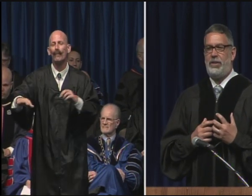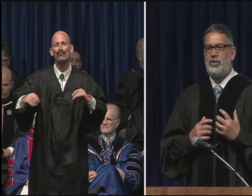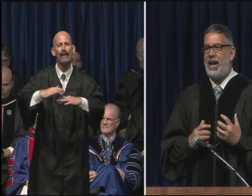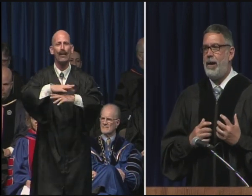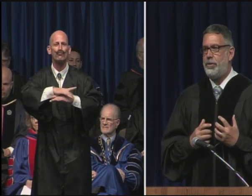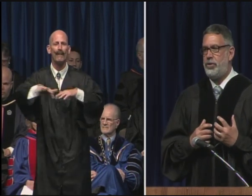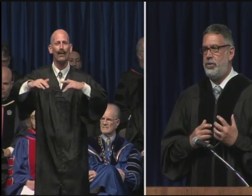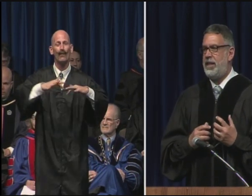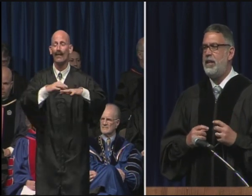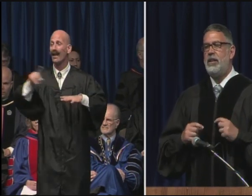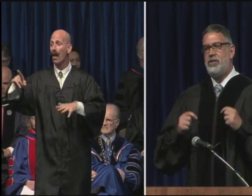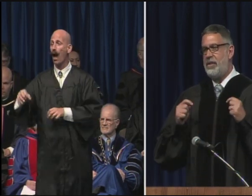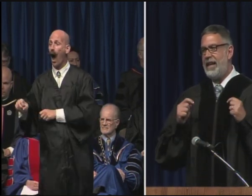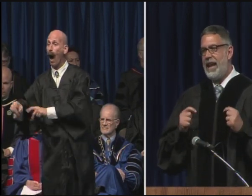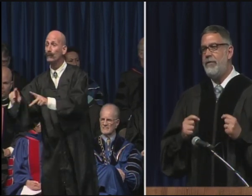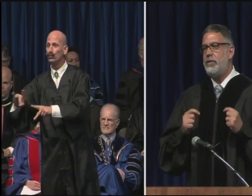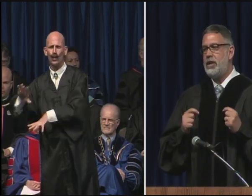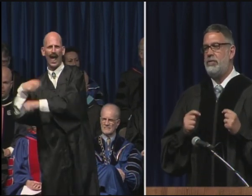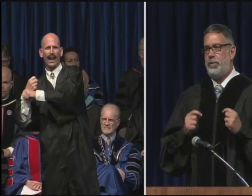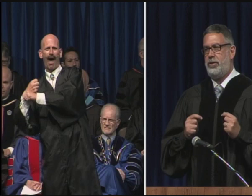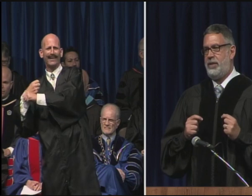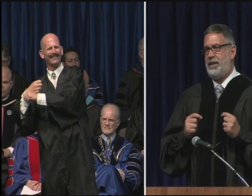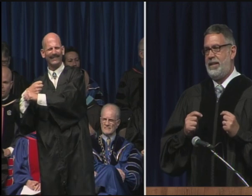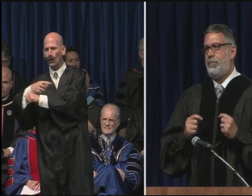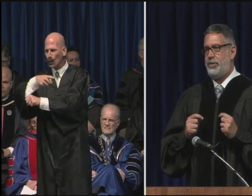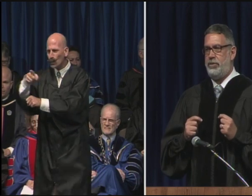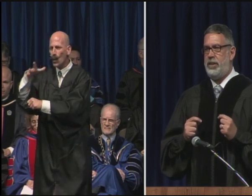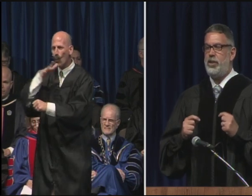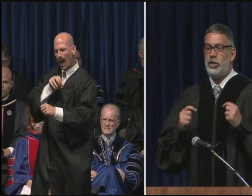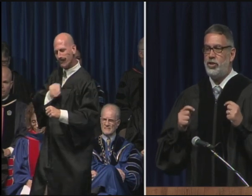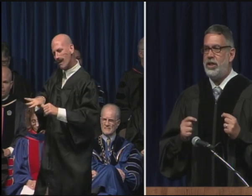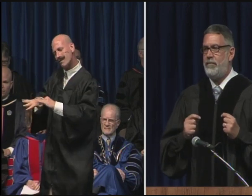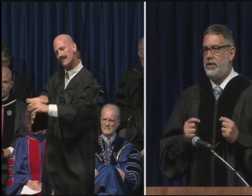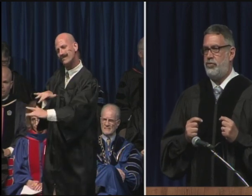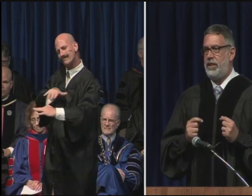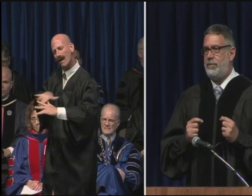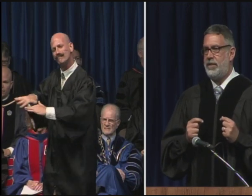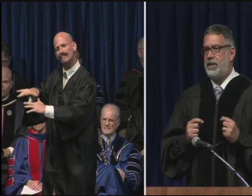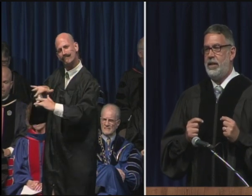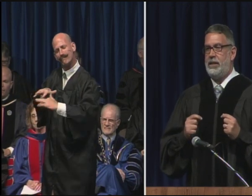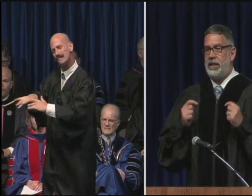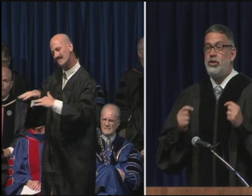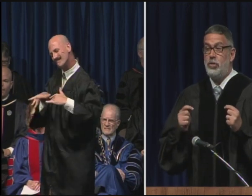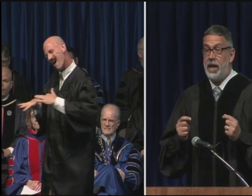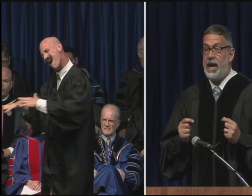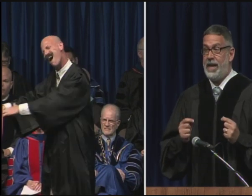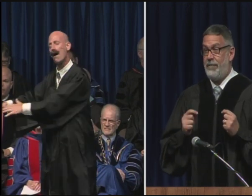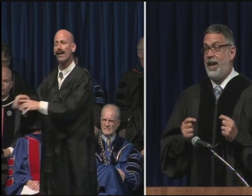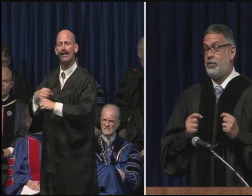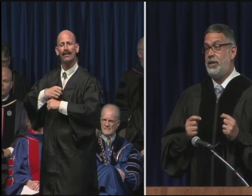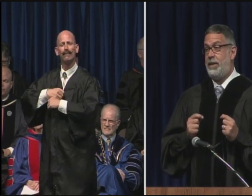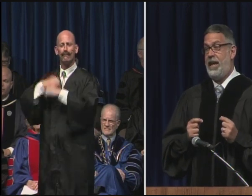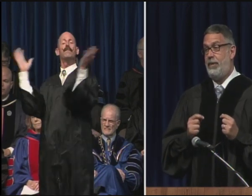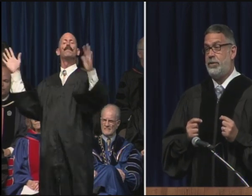to opportunity so that every young person has the opportunity to achieve their dreams like you and I have actually been able to